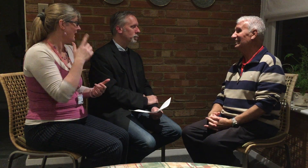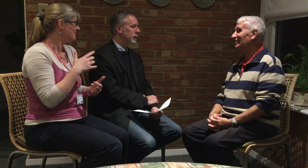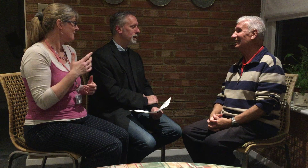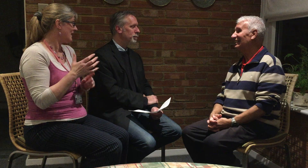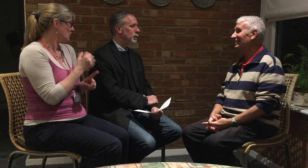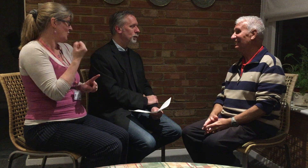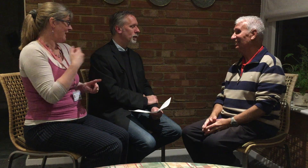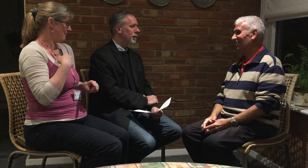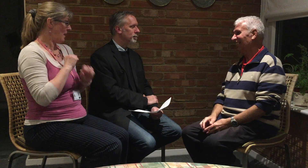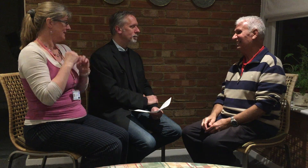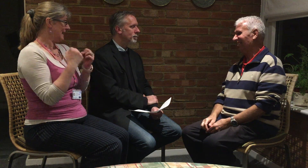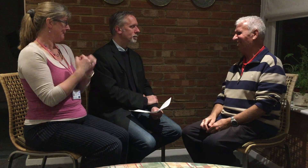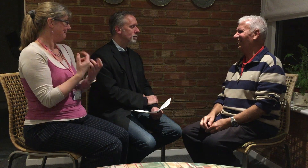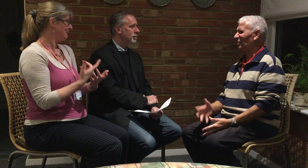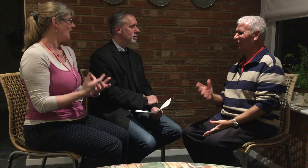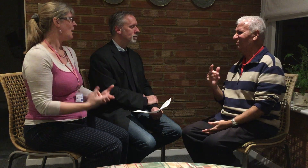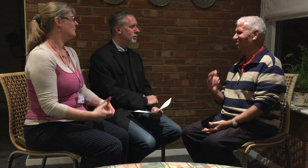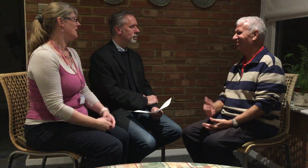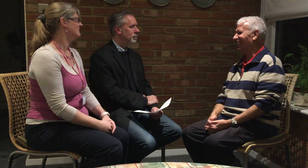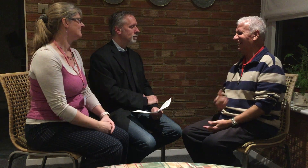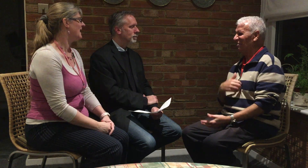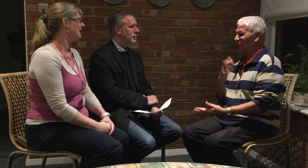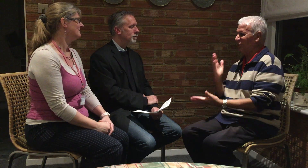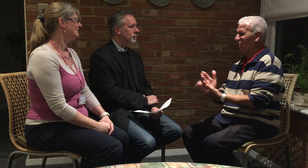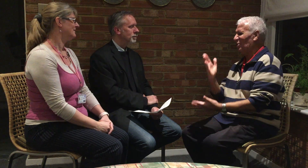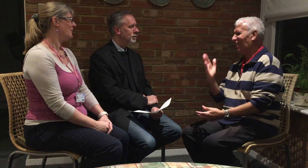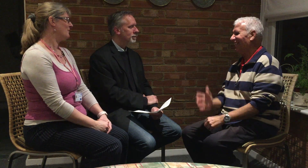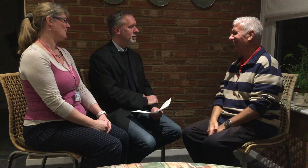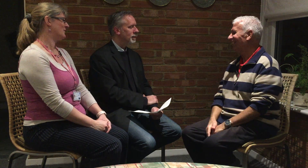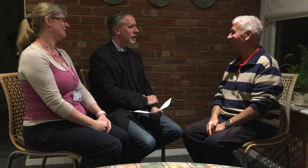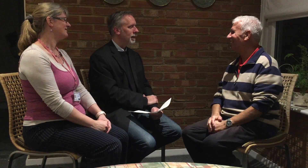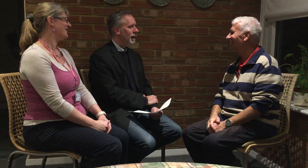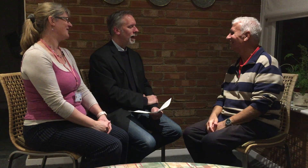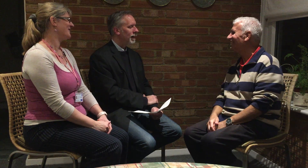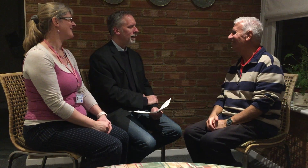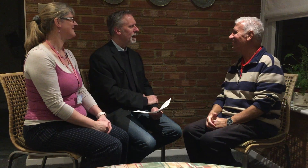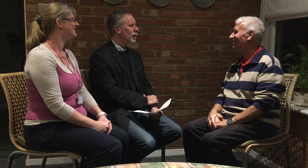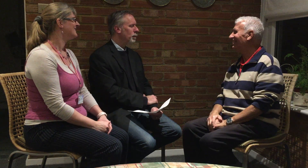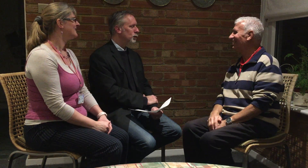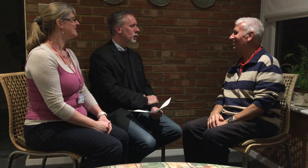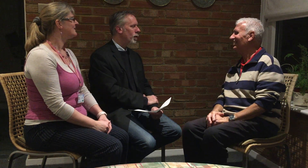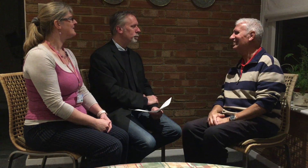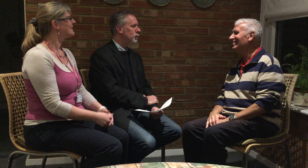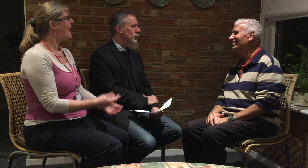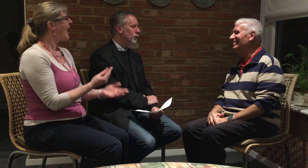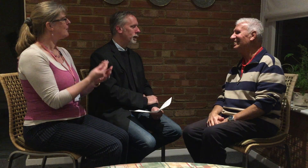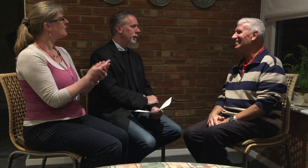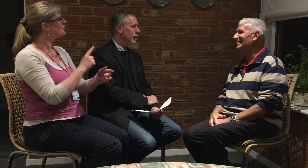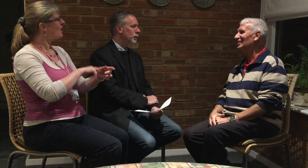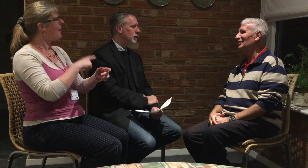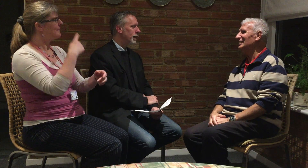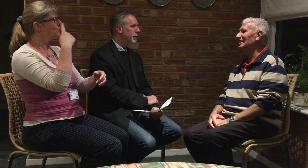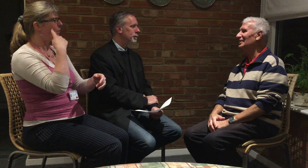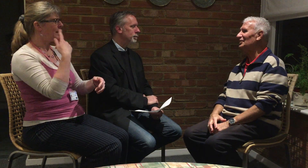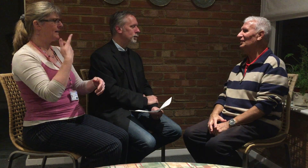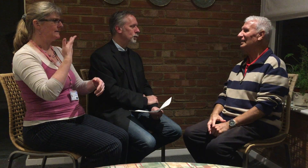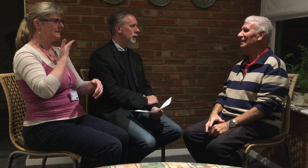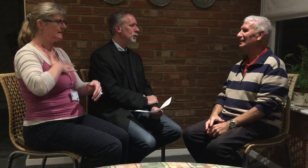my team to do that. Oh, yeah, of course. And how much time do you think it would take to teach